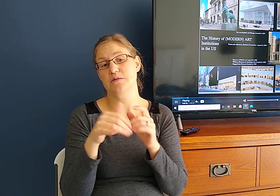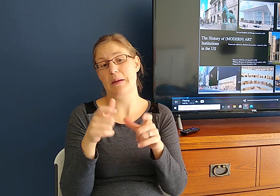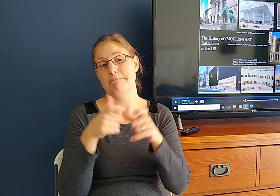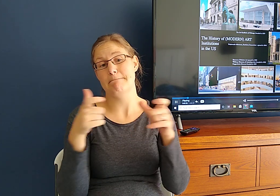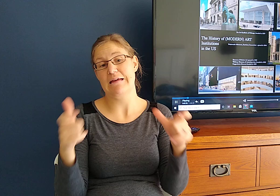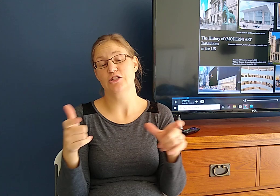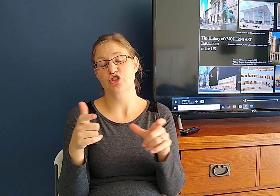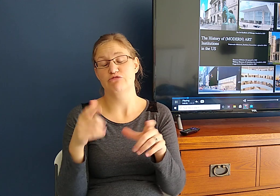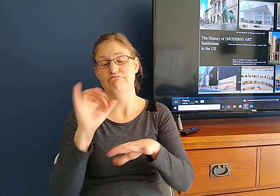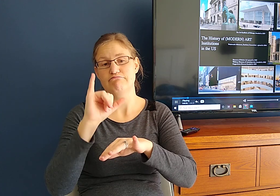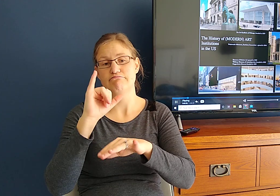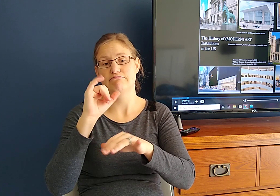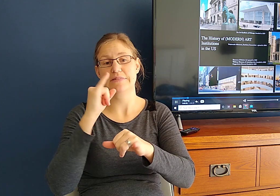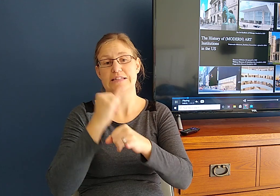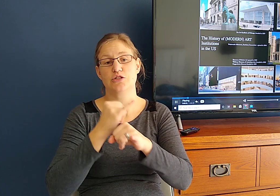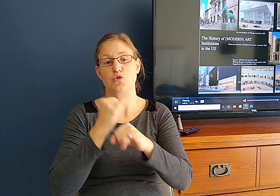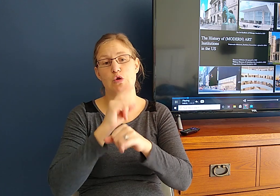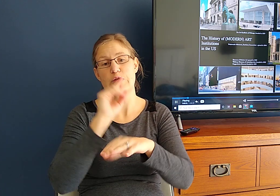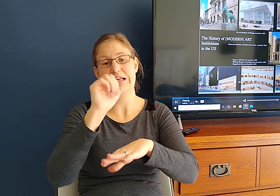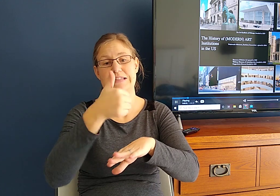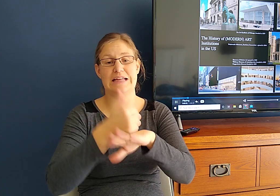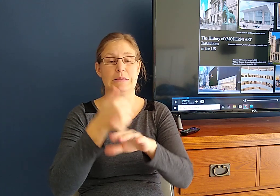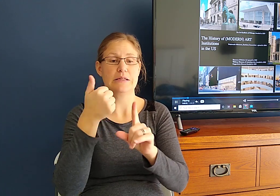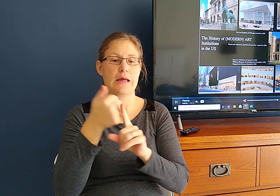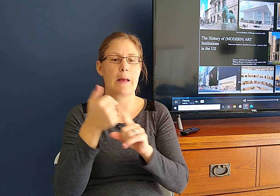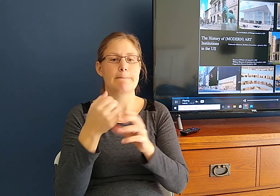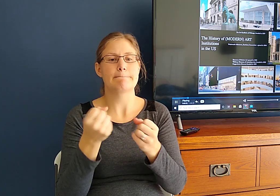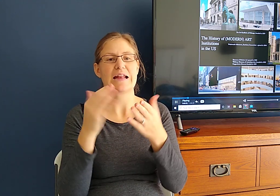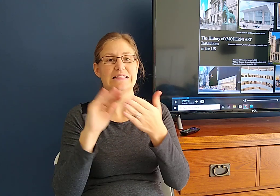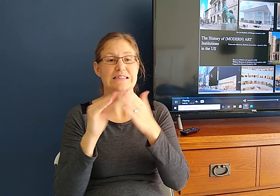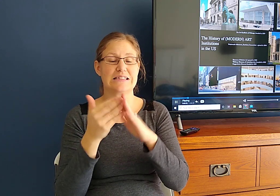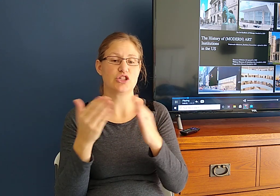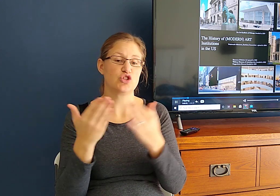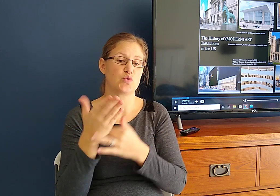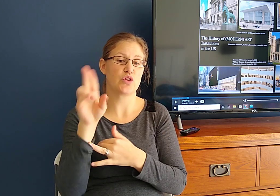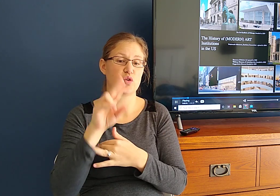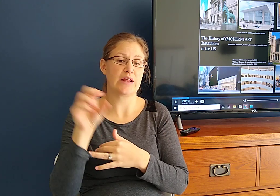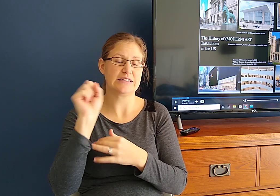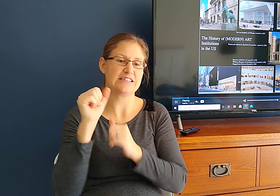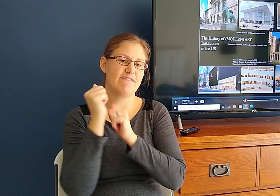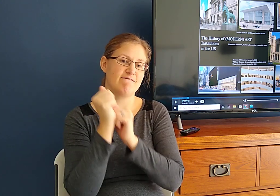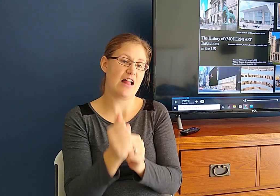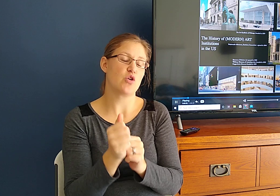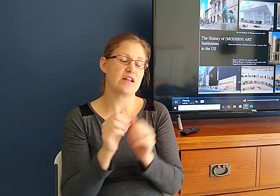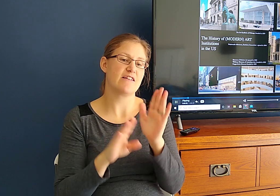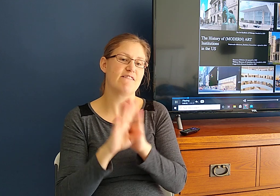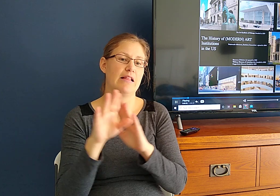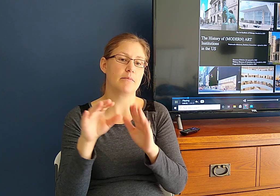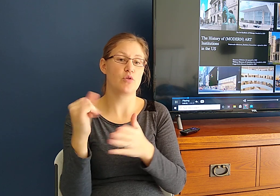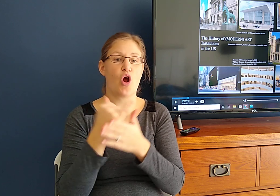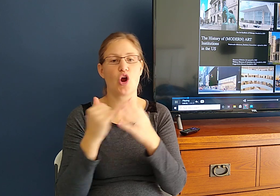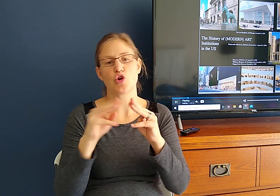establishing themselves, many cities throughout the U.S. followed suit, developing art museums that